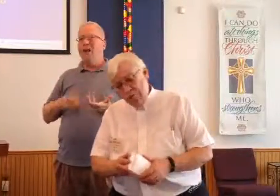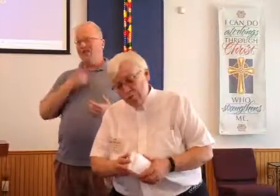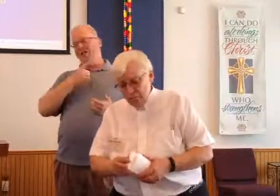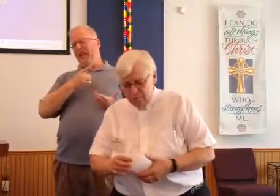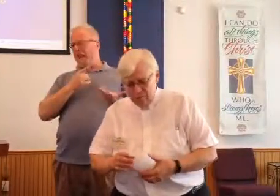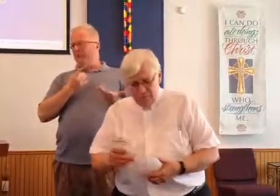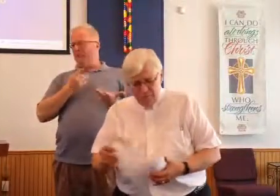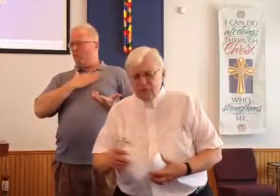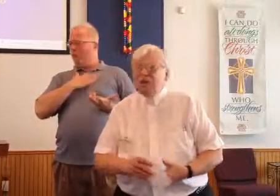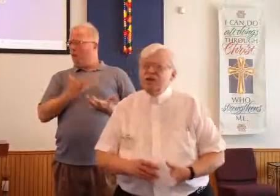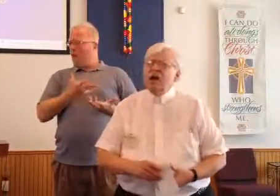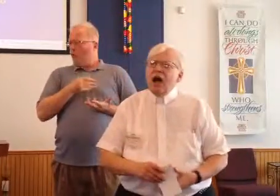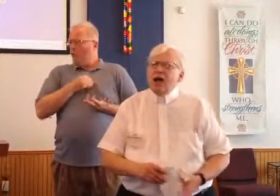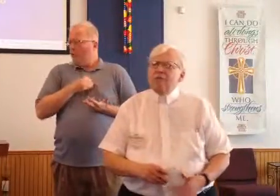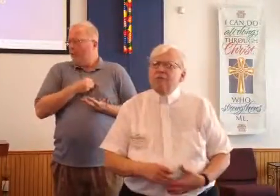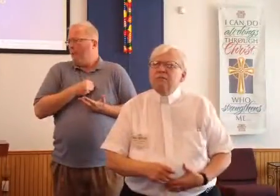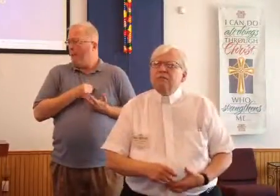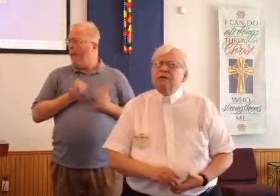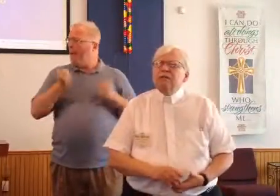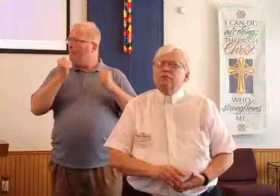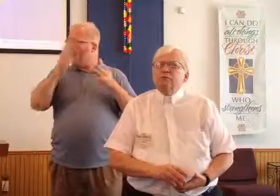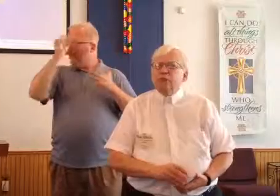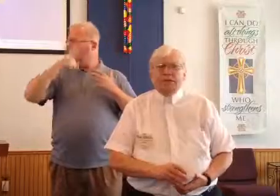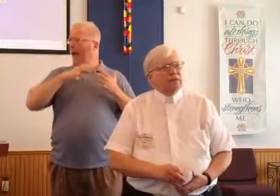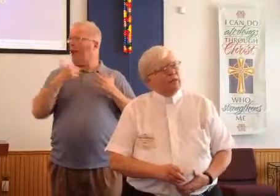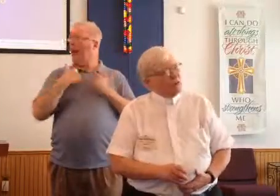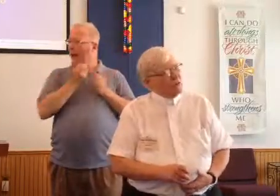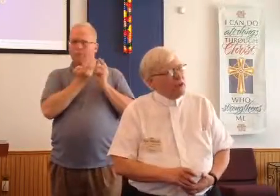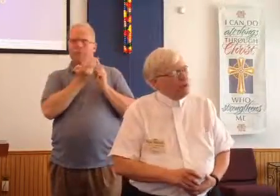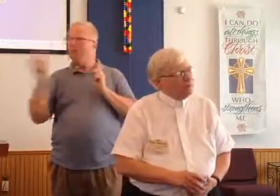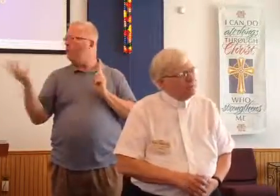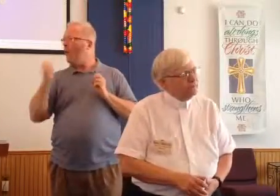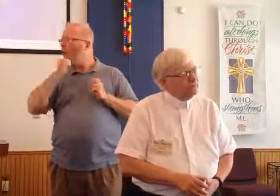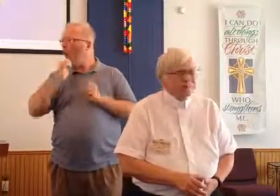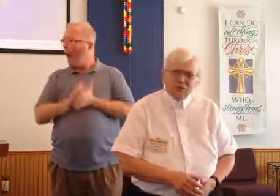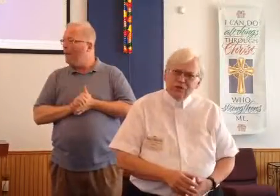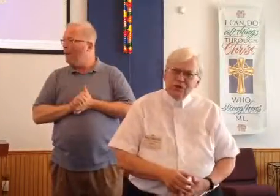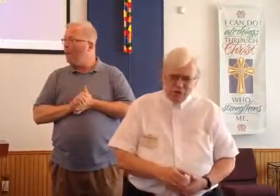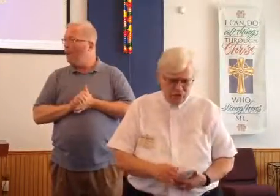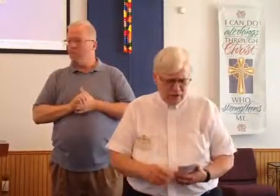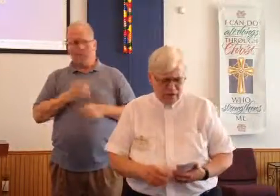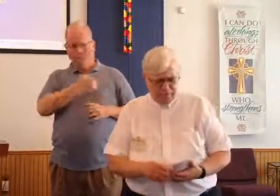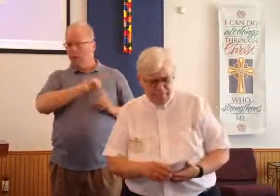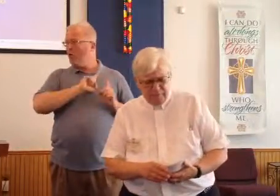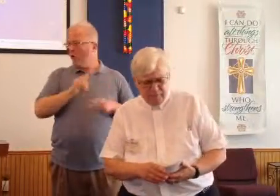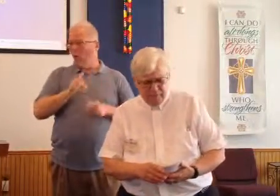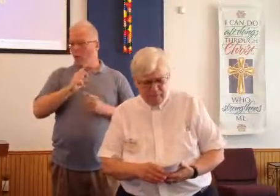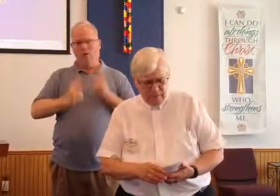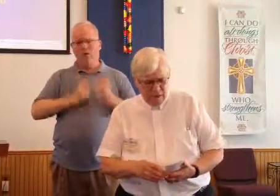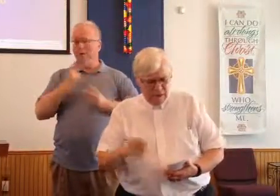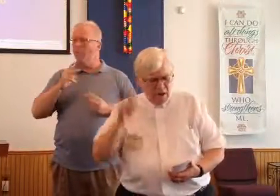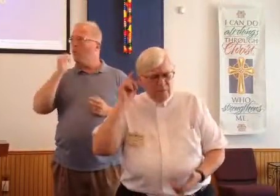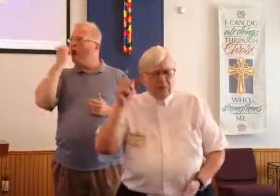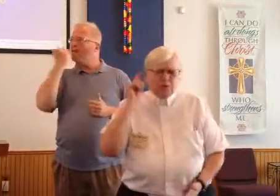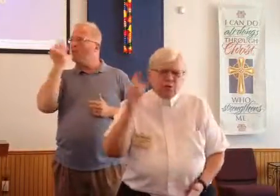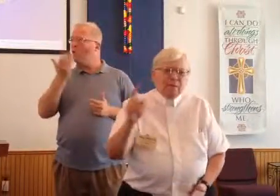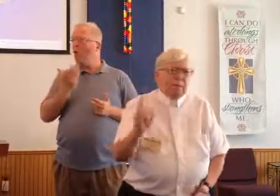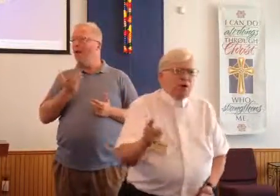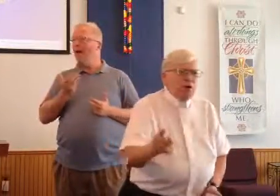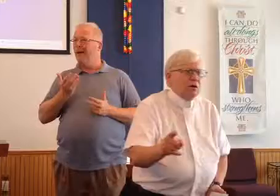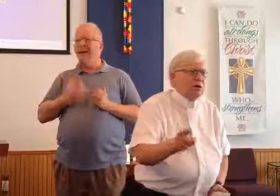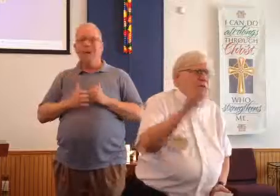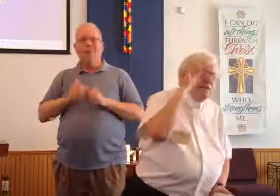or who spent time with women like Rahab. It's very interesting.